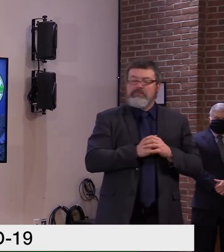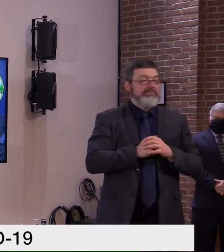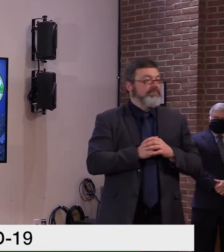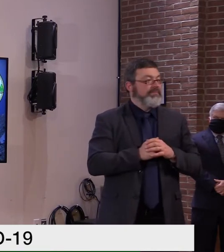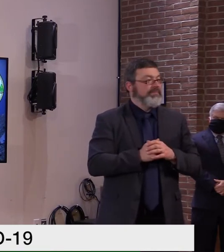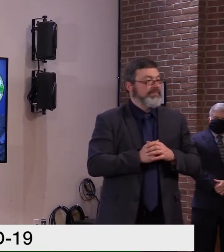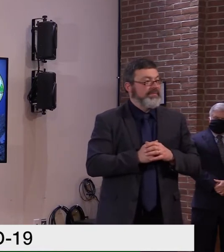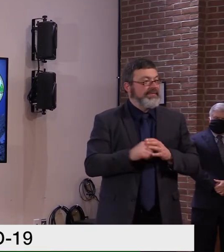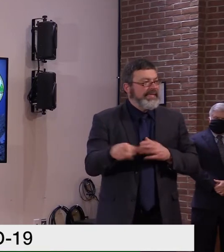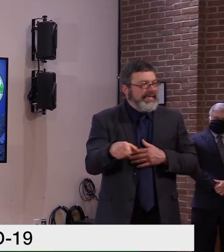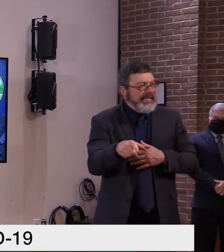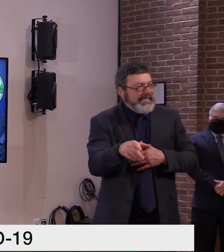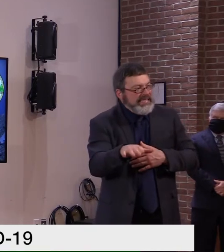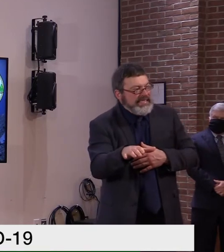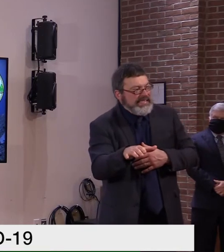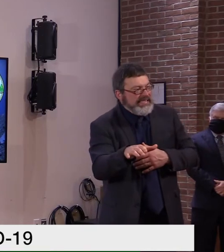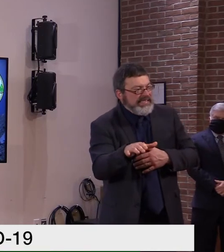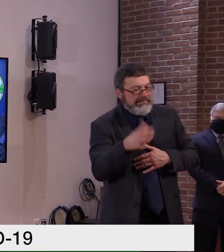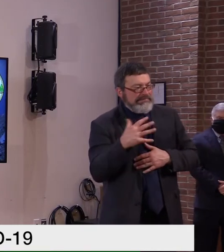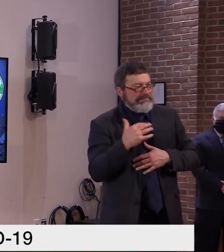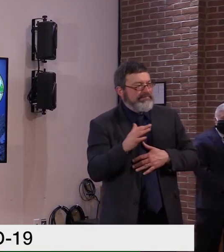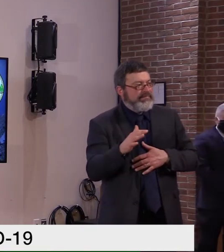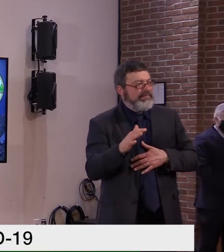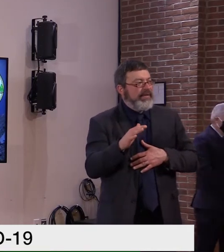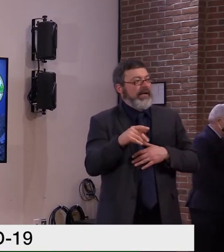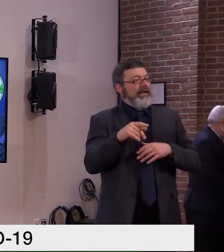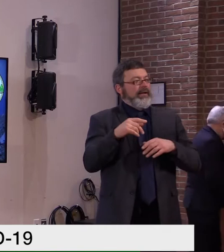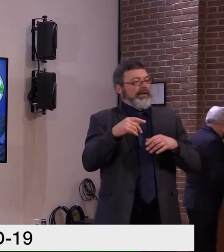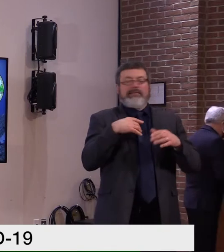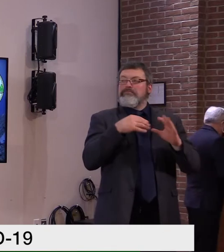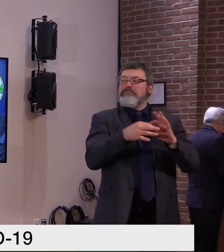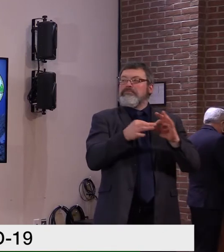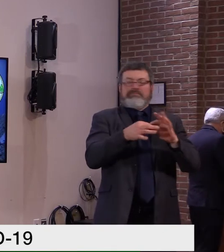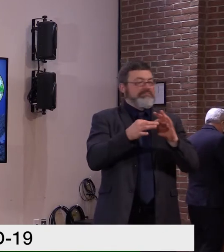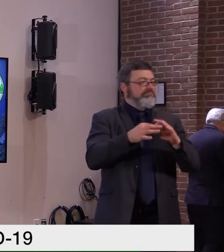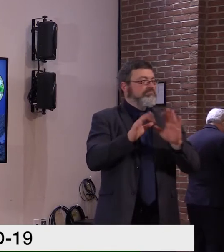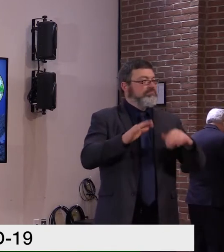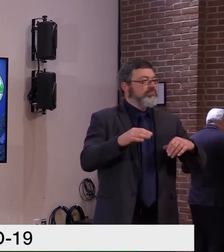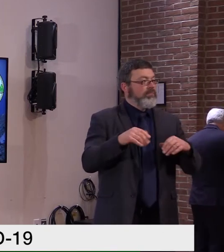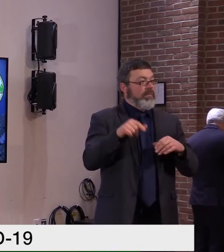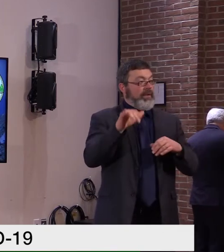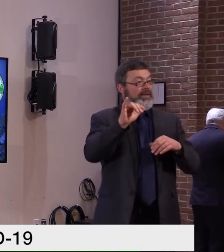Which, if they begin to happen, will start today and for the next week and a half.